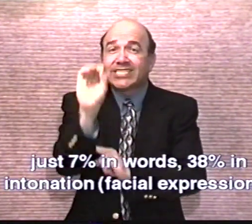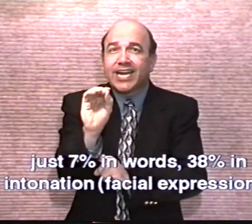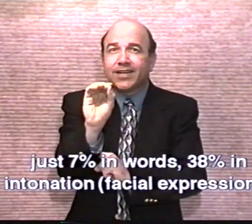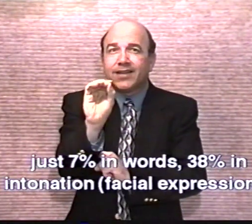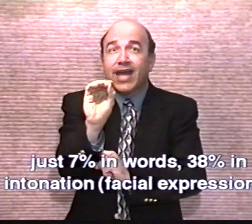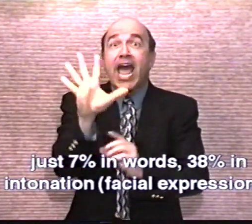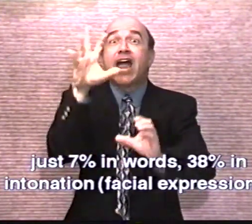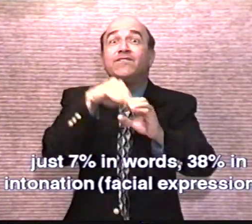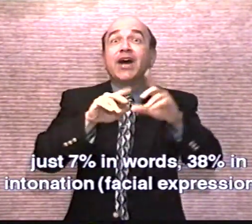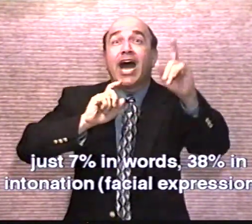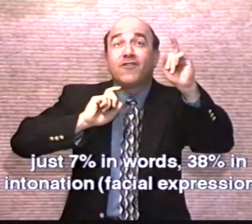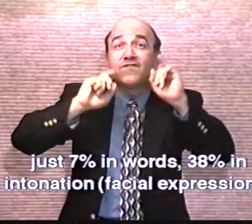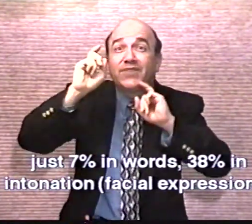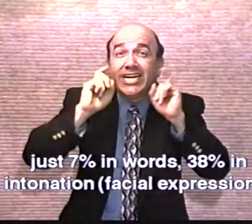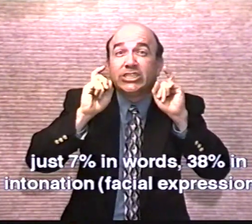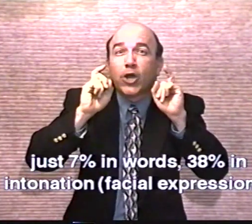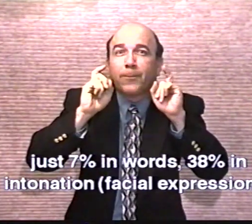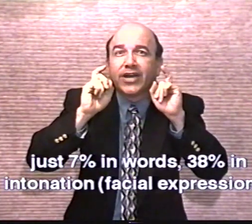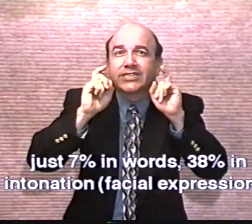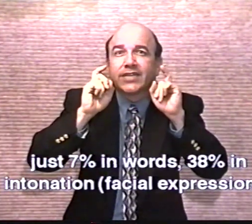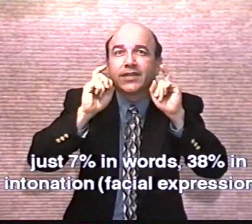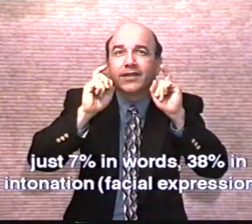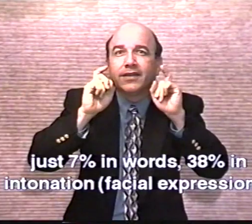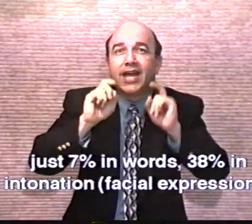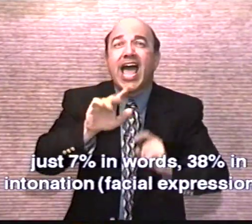38% involve facial expression, and